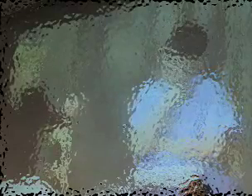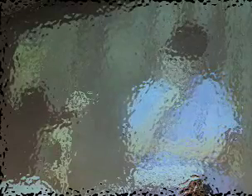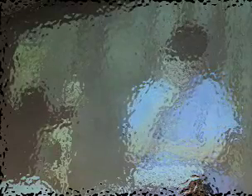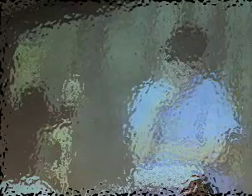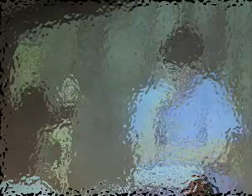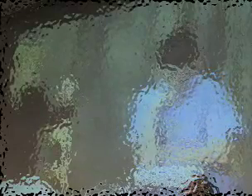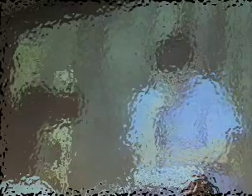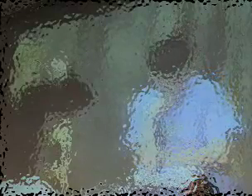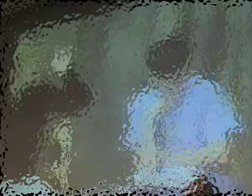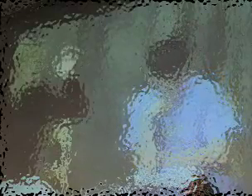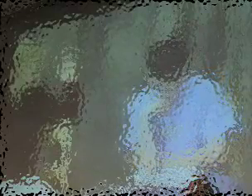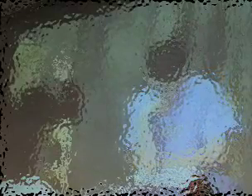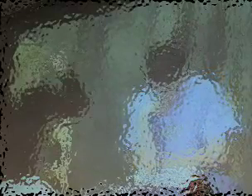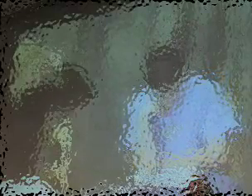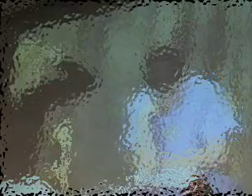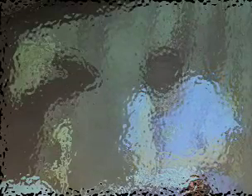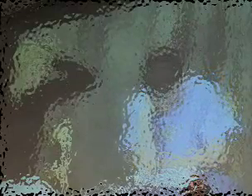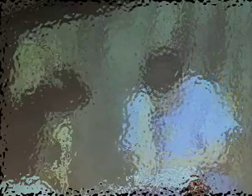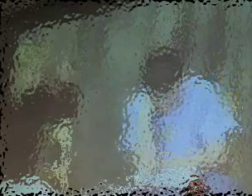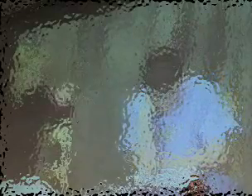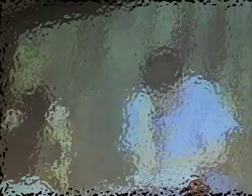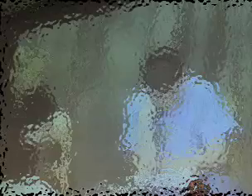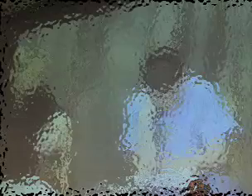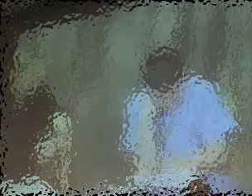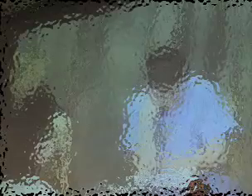7th grade. I know he's younger than 7th grade.